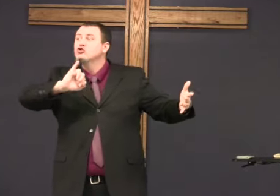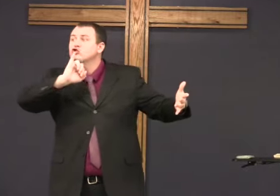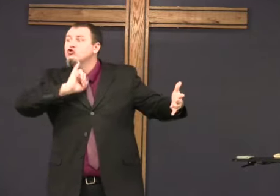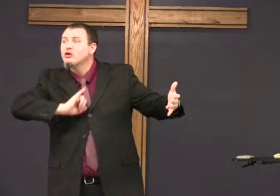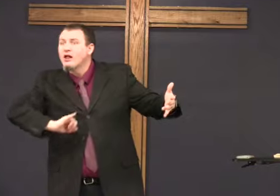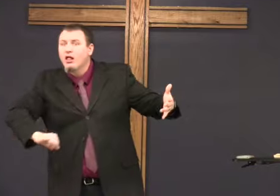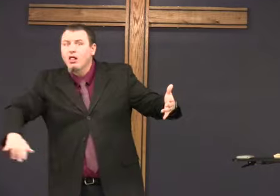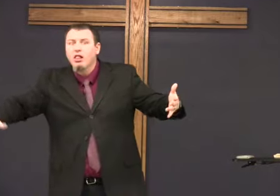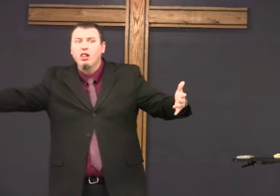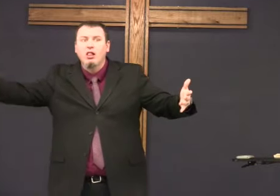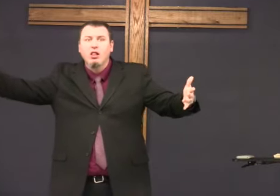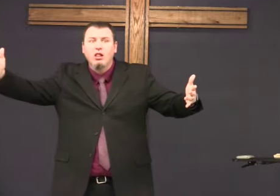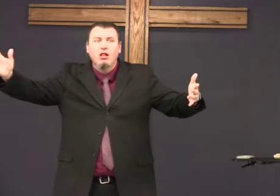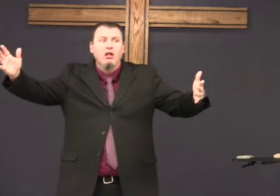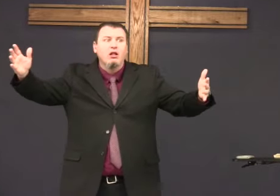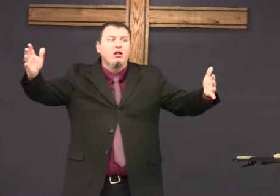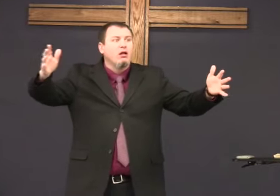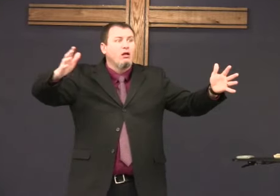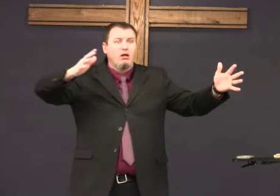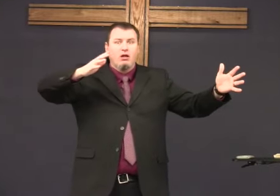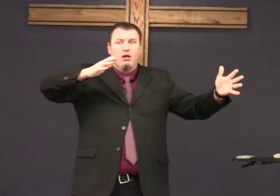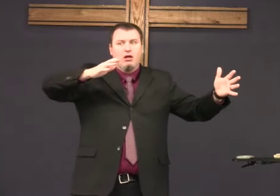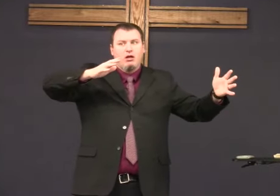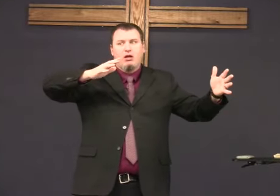Politics. Look at Israel.